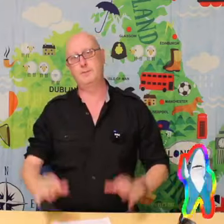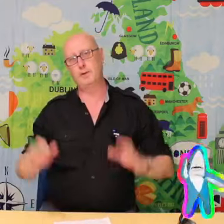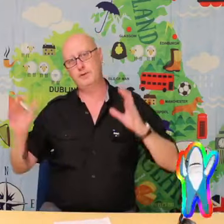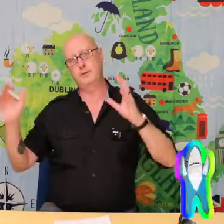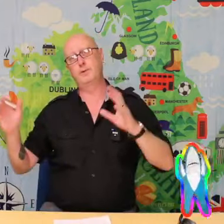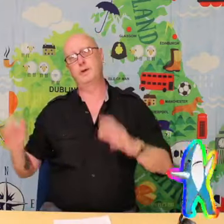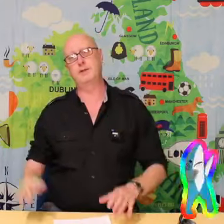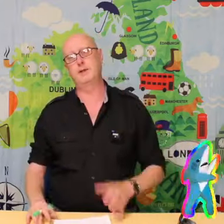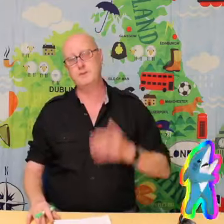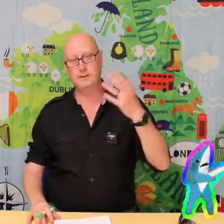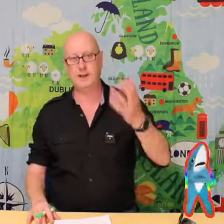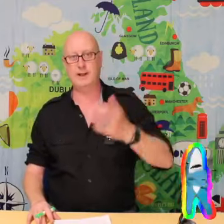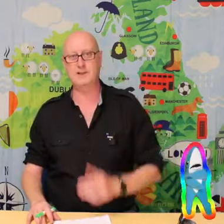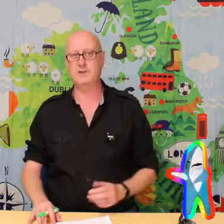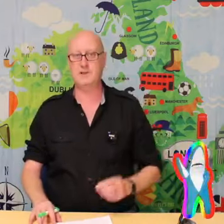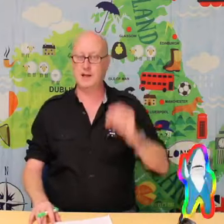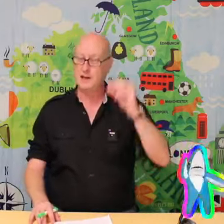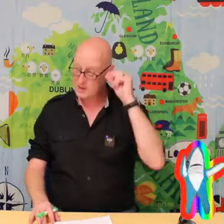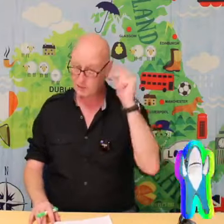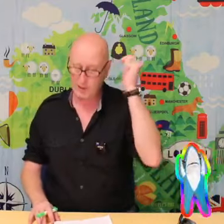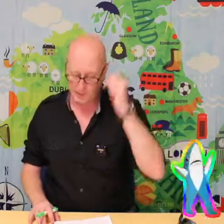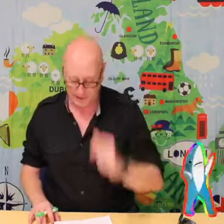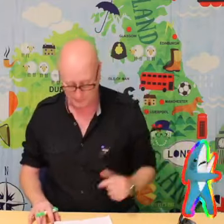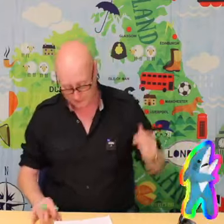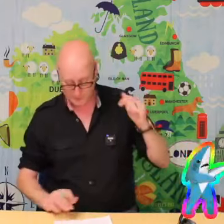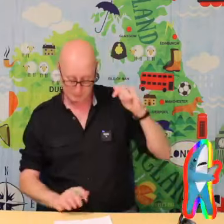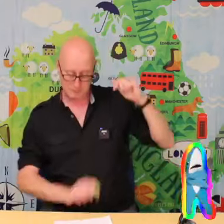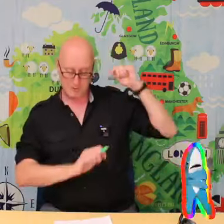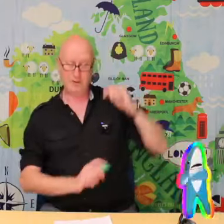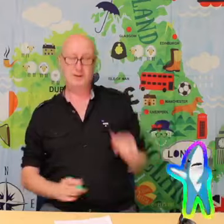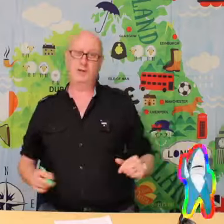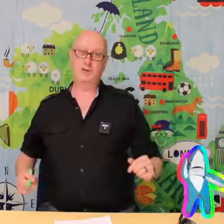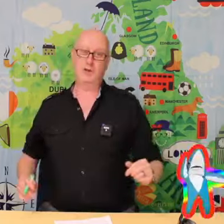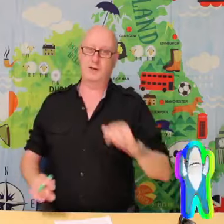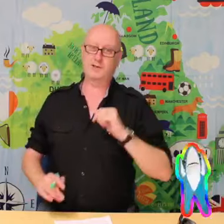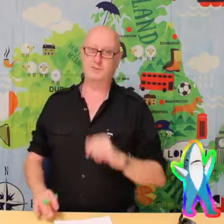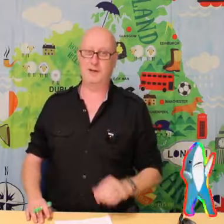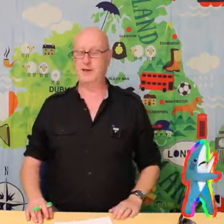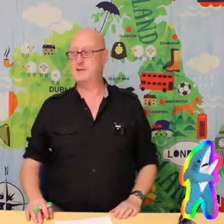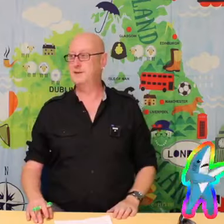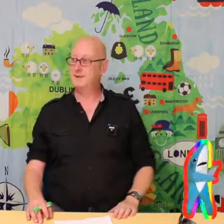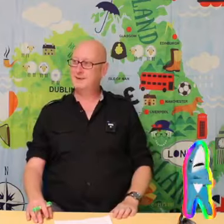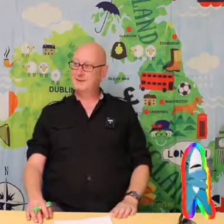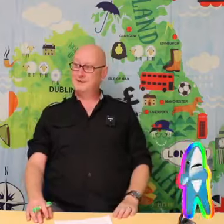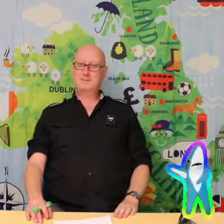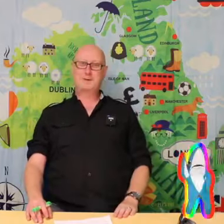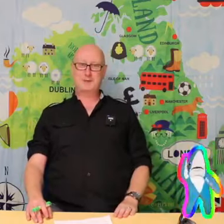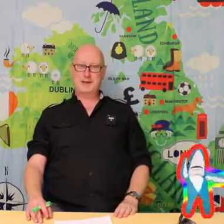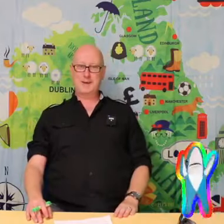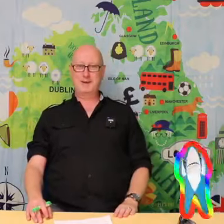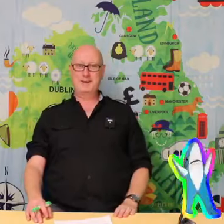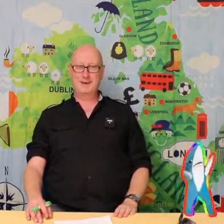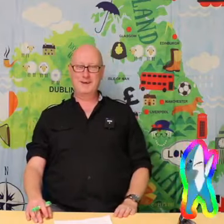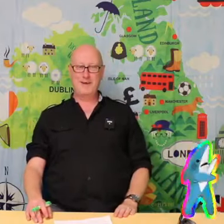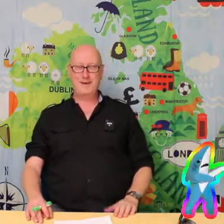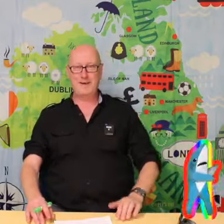brother bought it. I was like 1978. Straight away, he went, 9th of June 1978. Yeah. He went to see the kind of, I think it was a